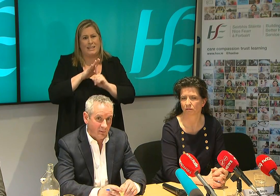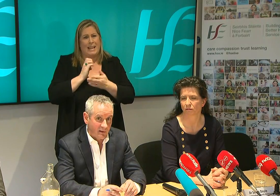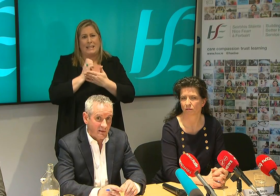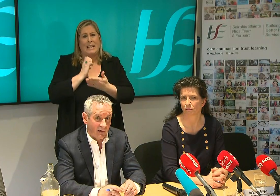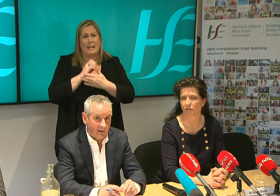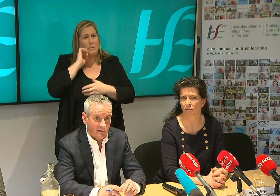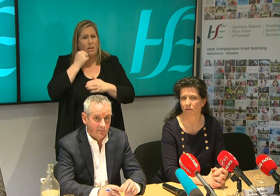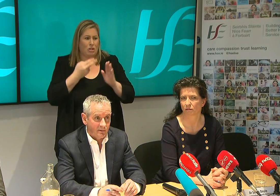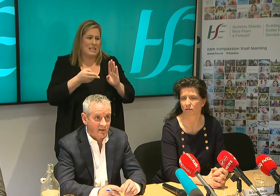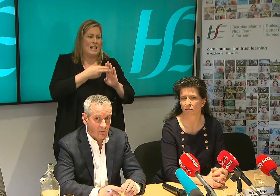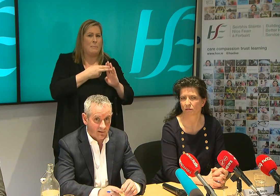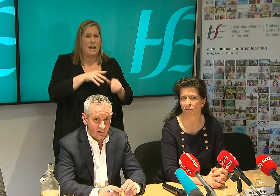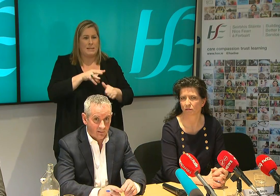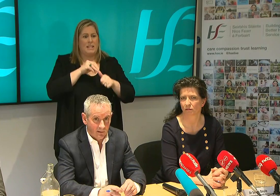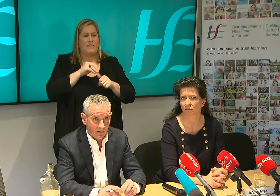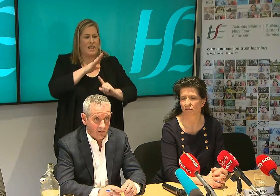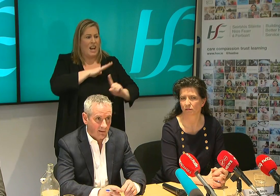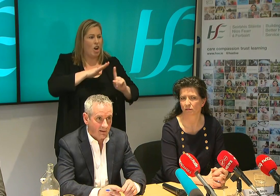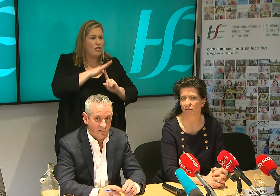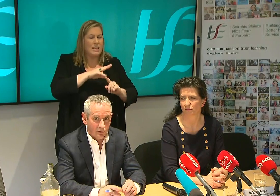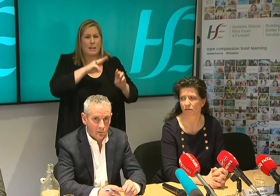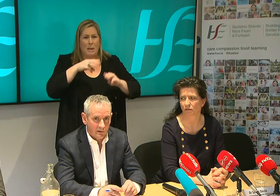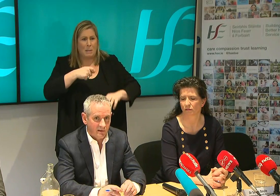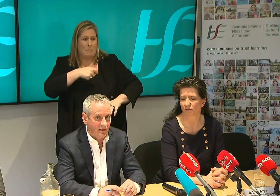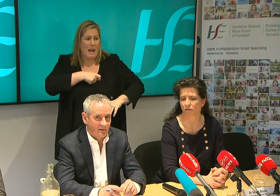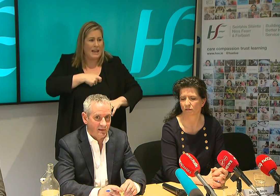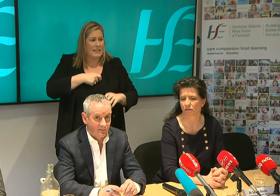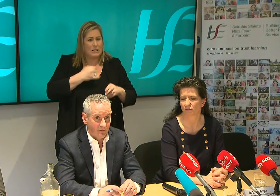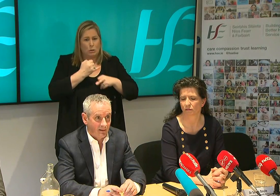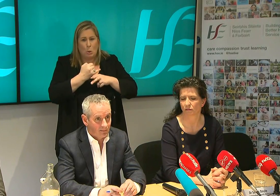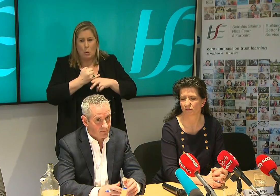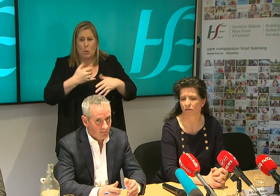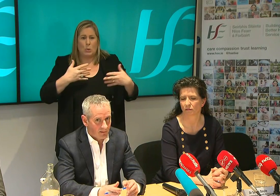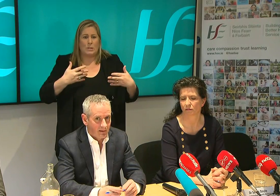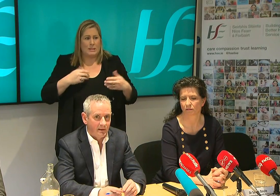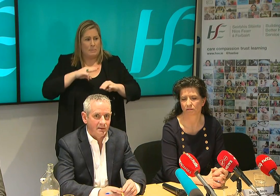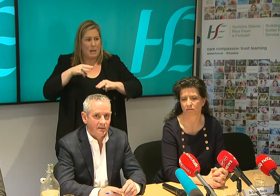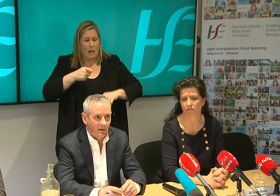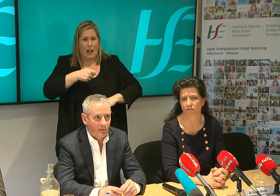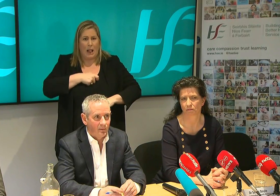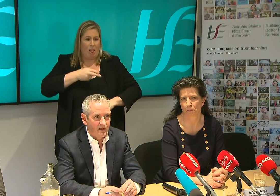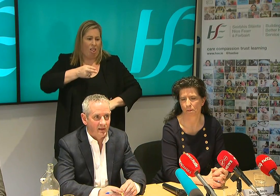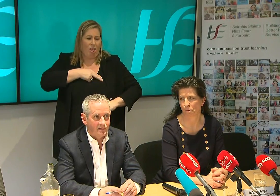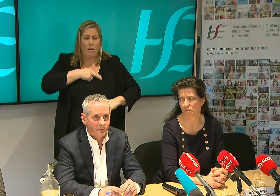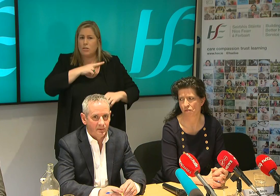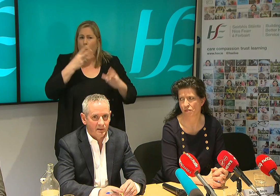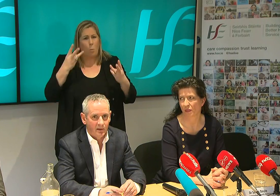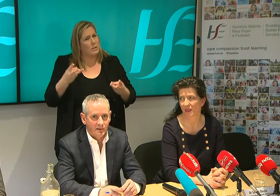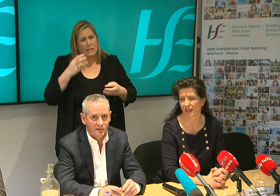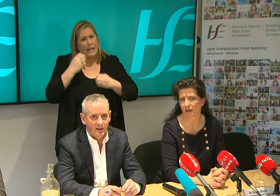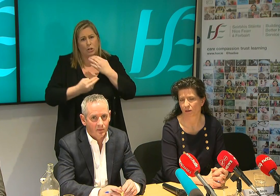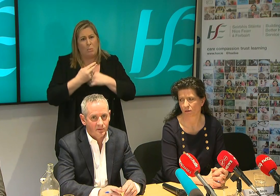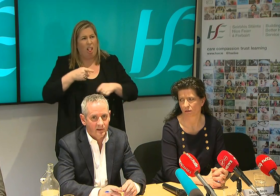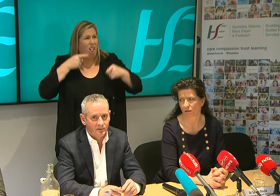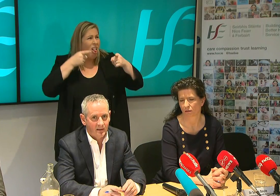It's stigmatising areas, stigmatising schools, or stigmatising people is not where we need to end up in this